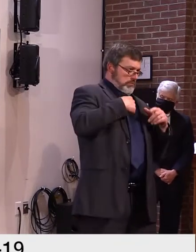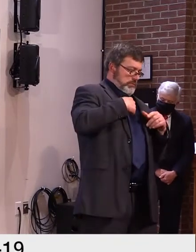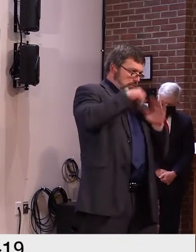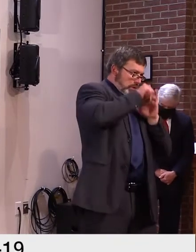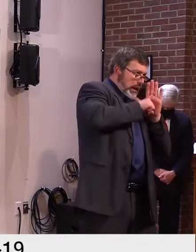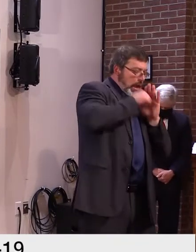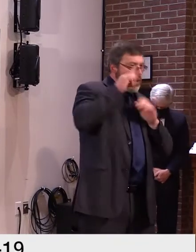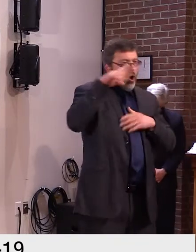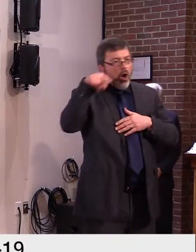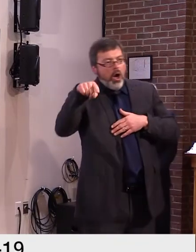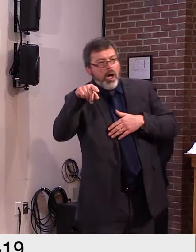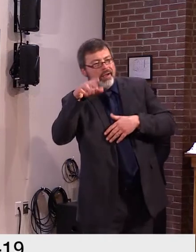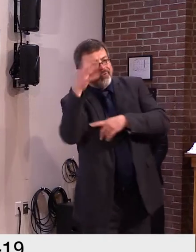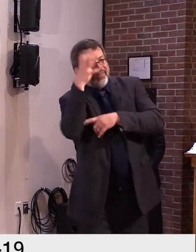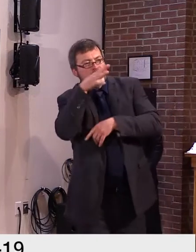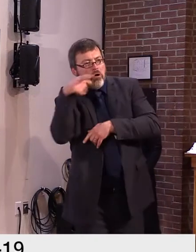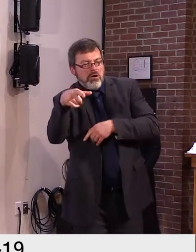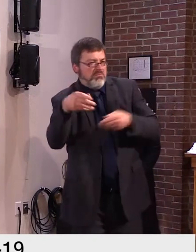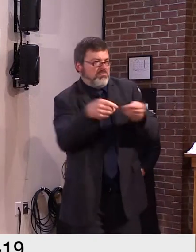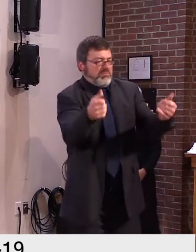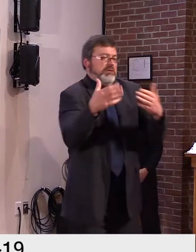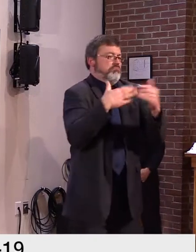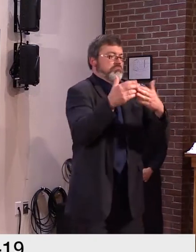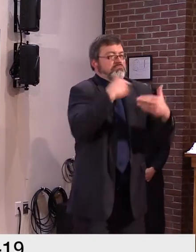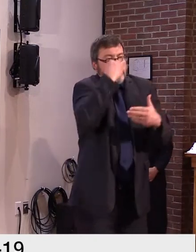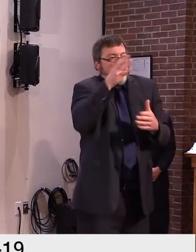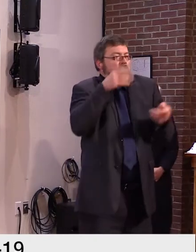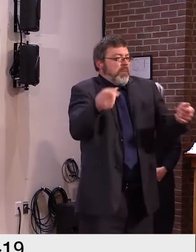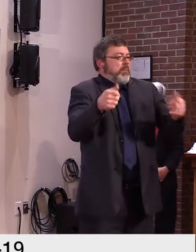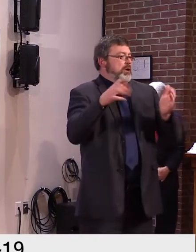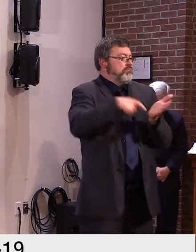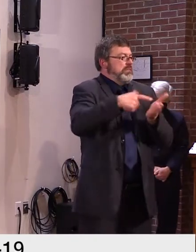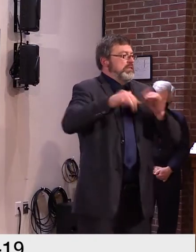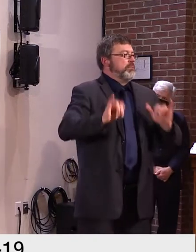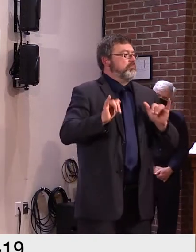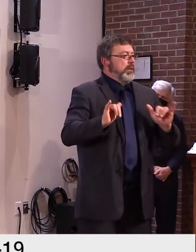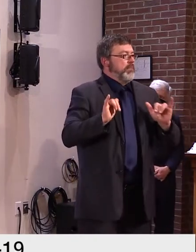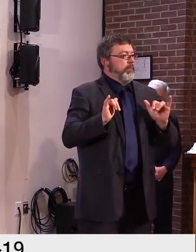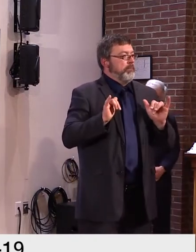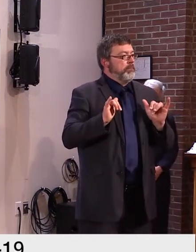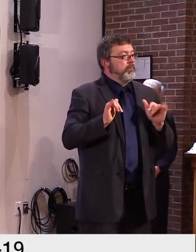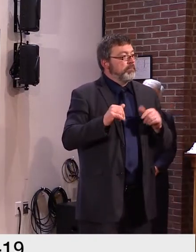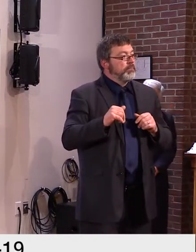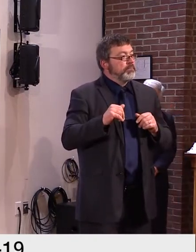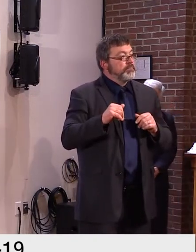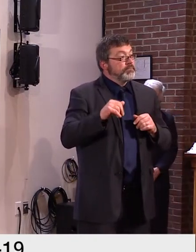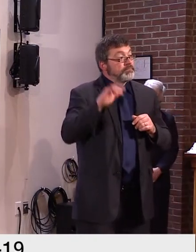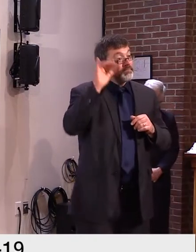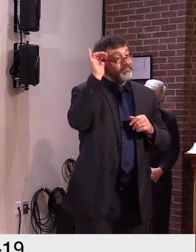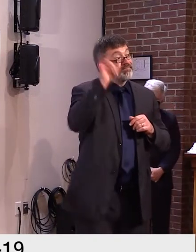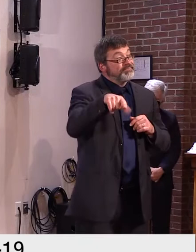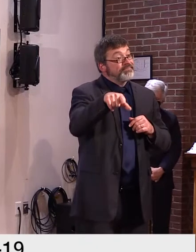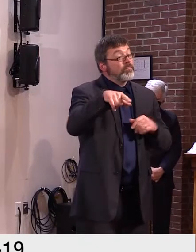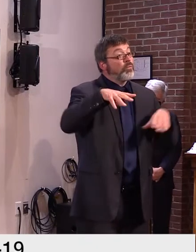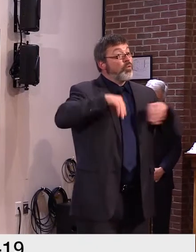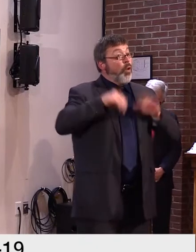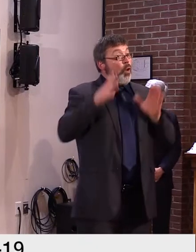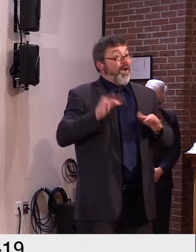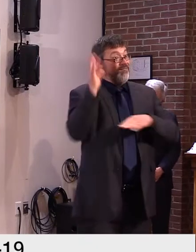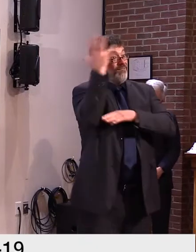and partners have been working together to make sure these workers have what they need, whether they're quarantining or